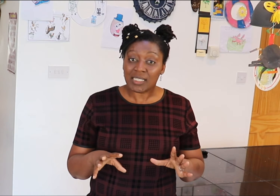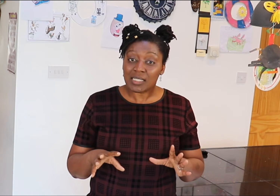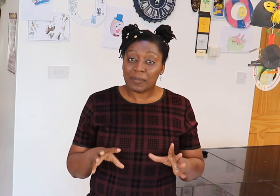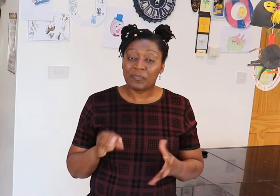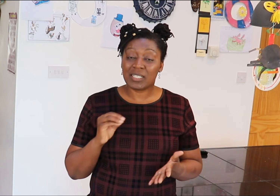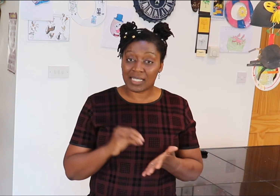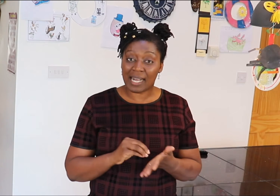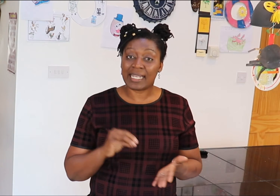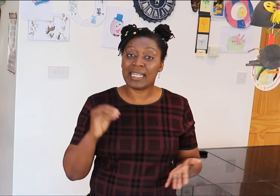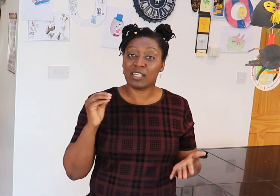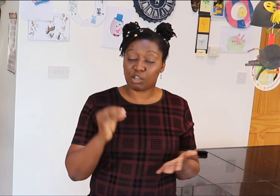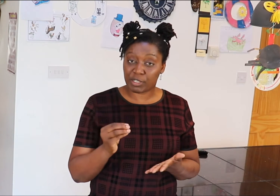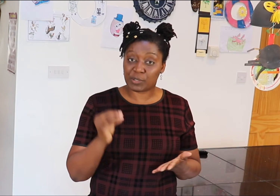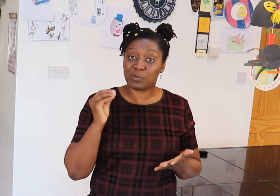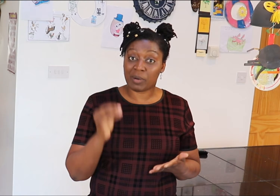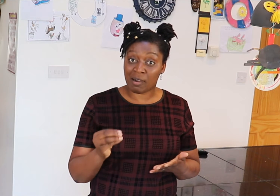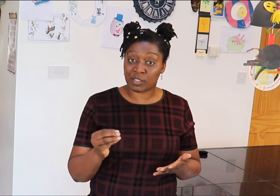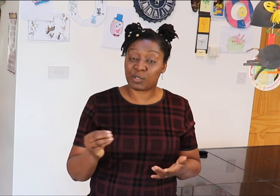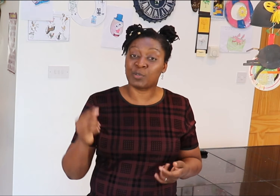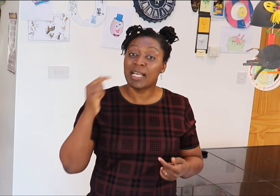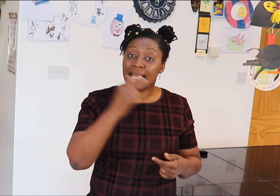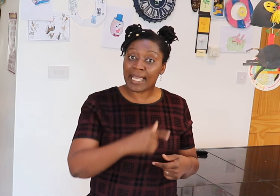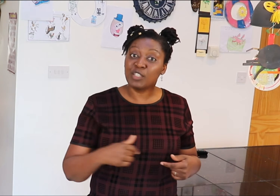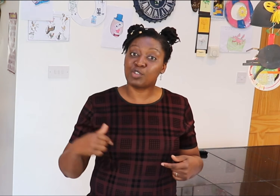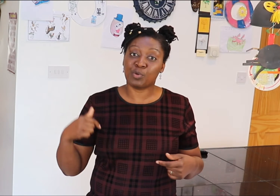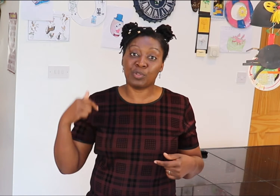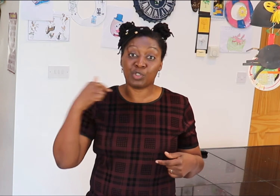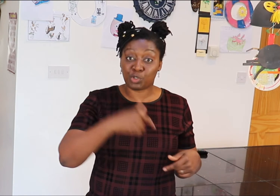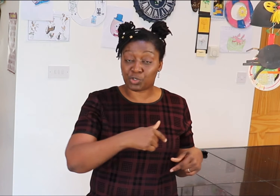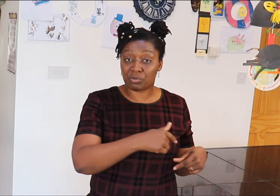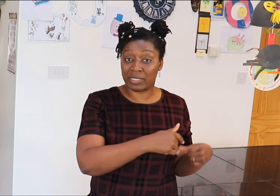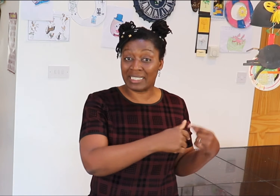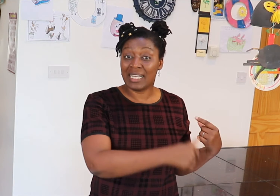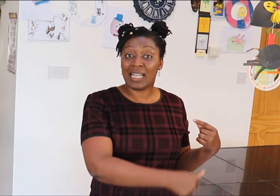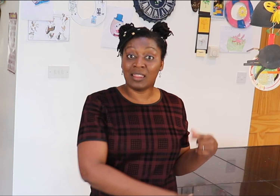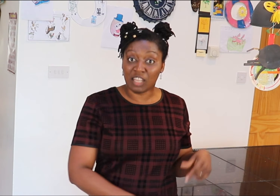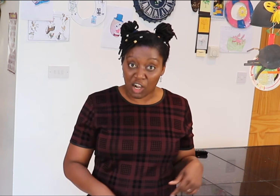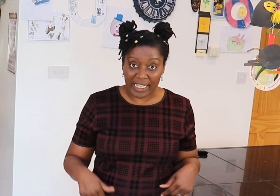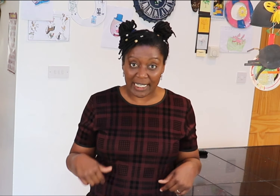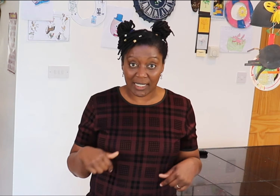dissipates tiny crystal particles into the uterine lining,